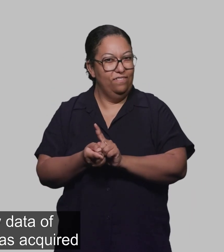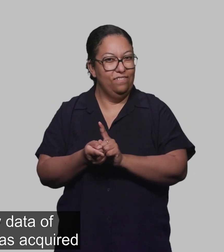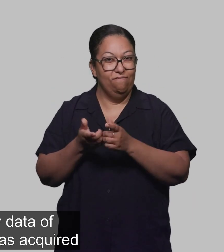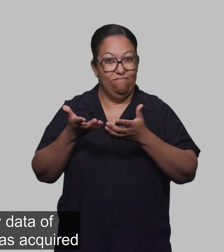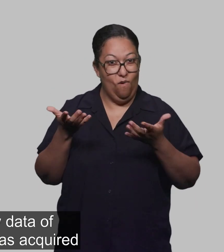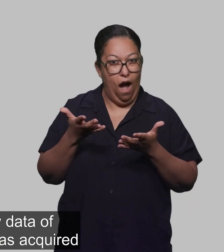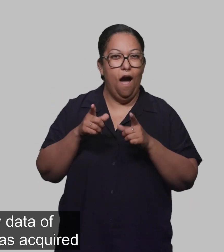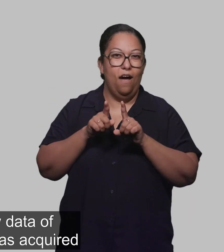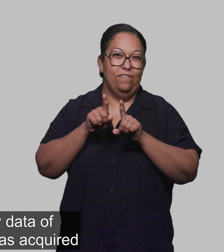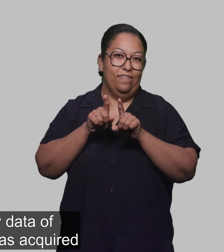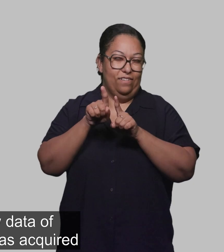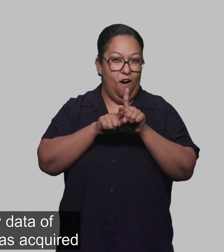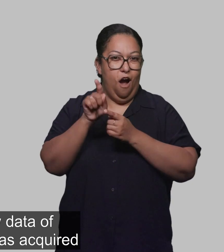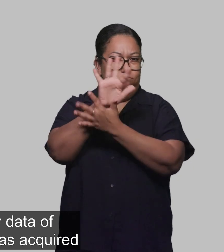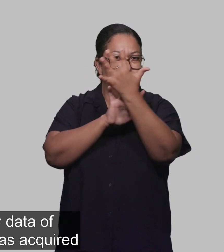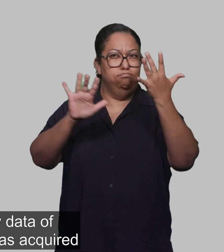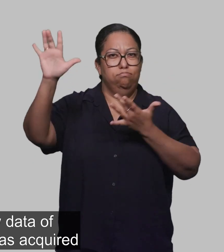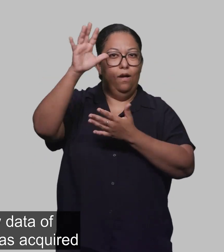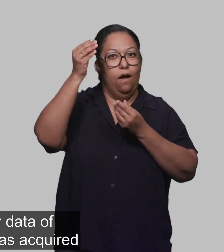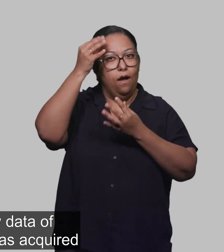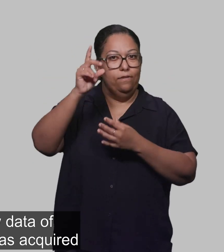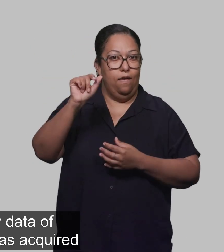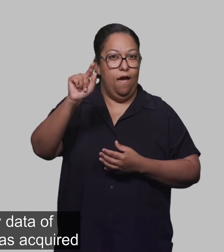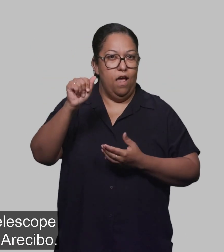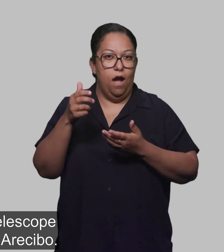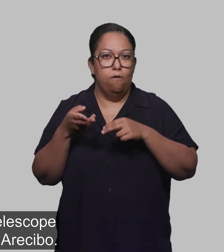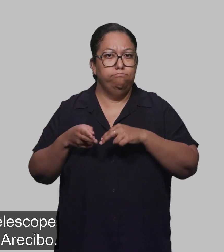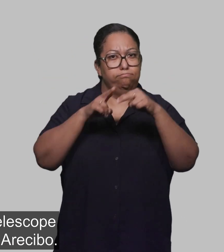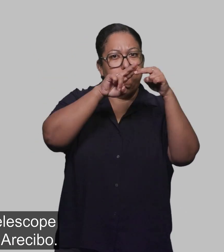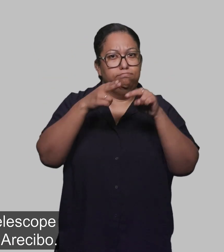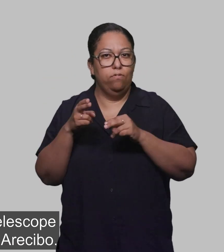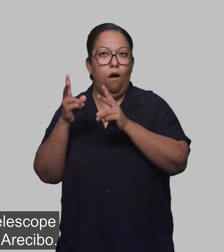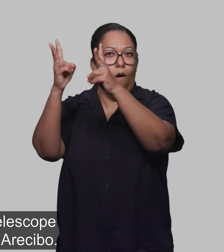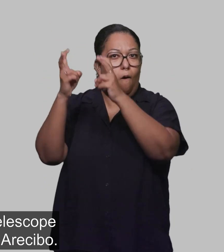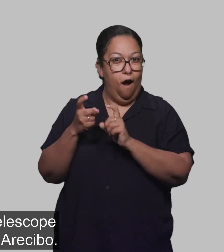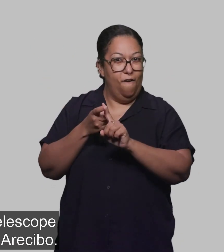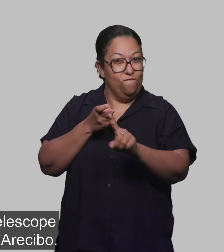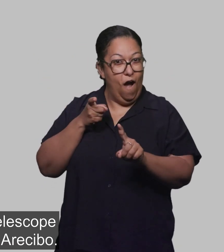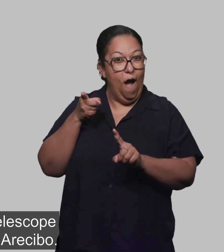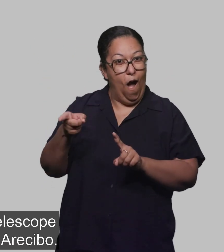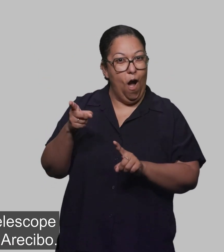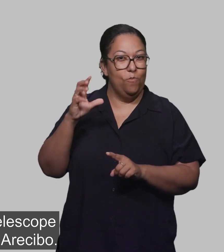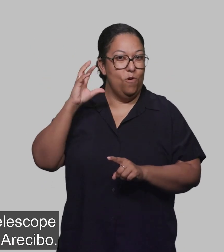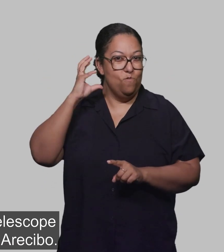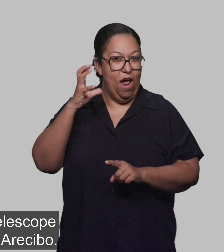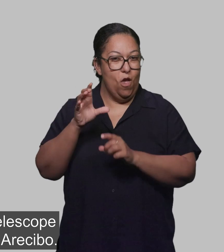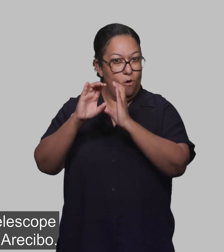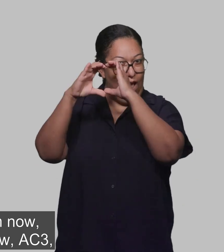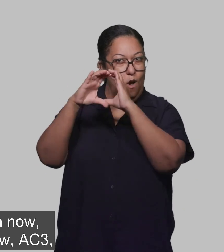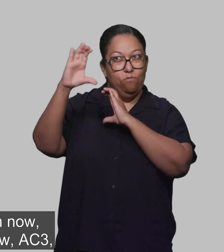galaxy data of intensities that was acquired with a radio telescope in the town of